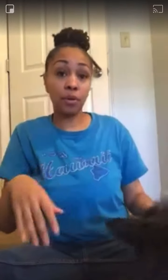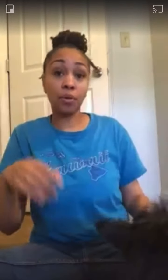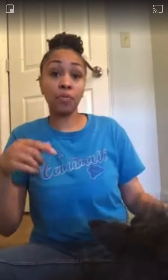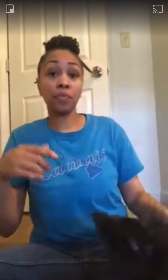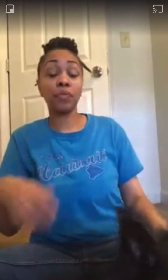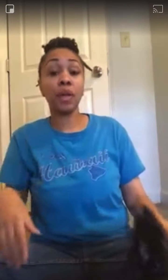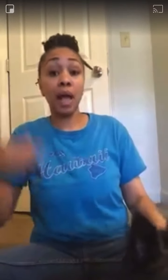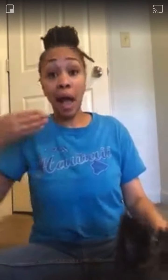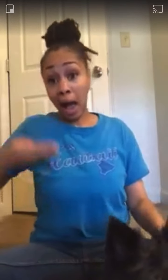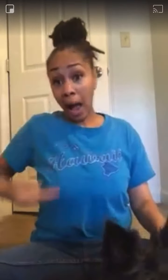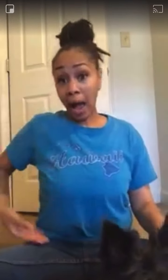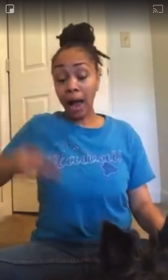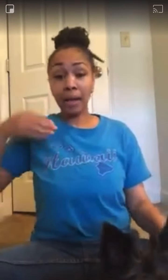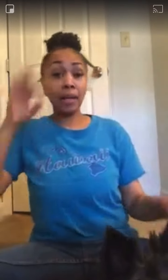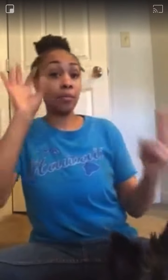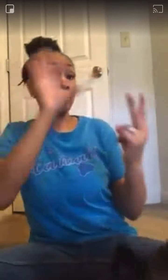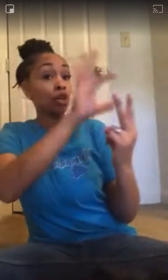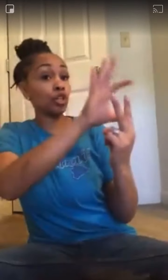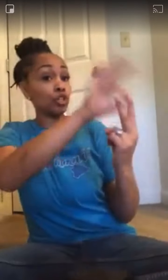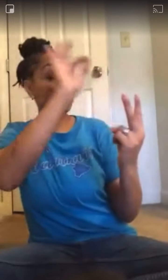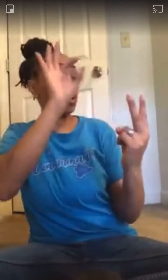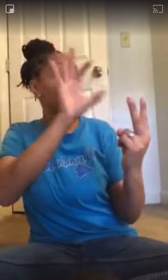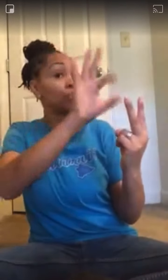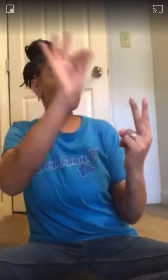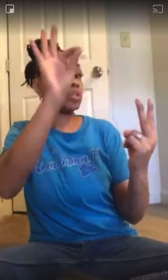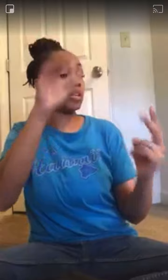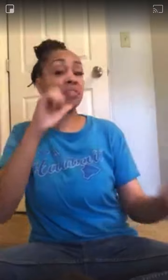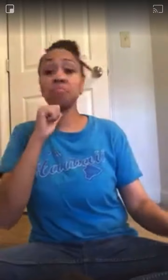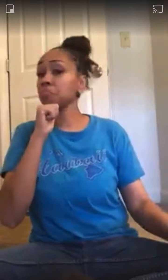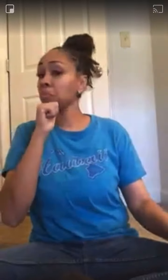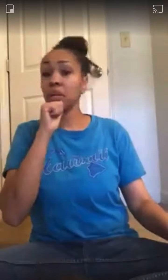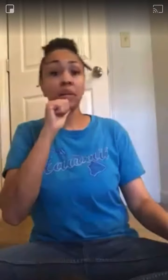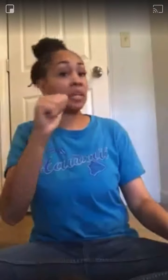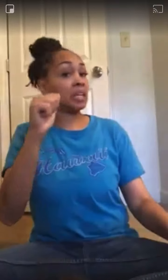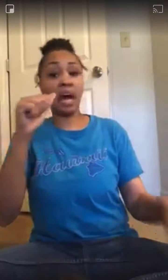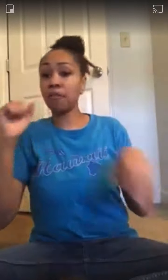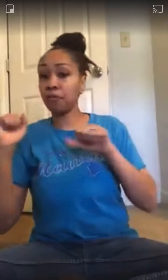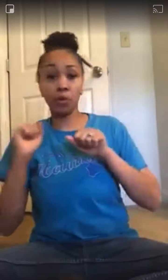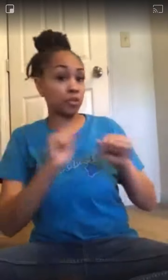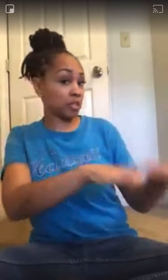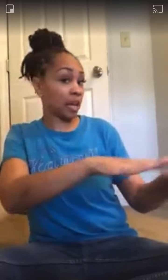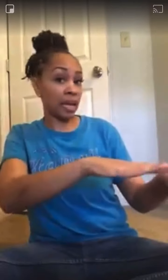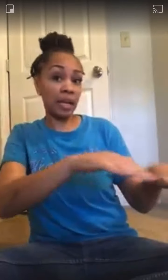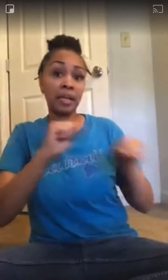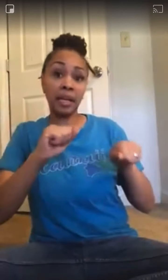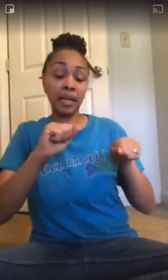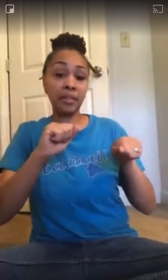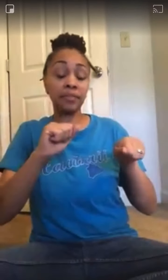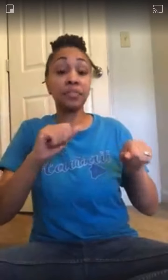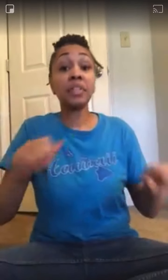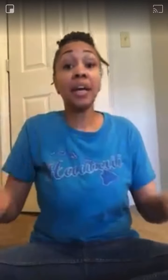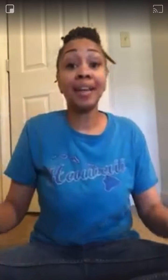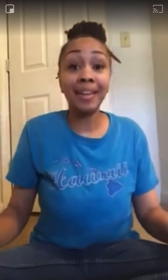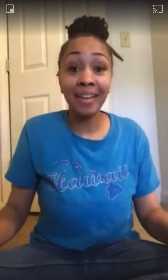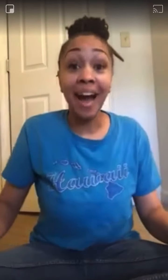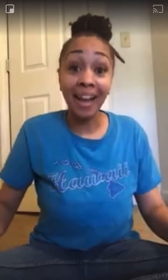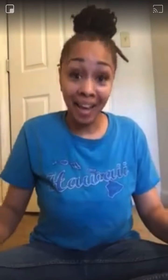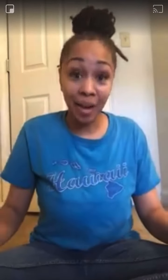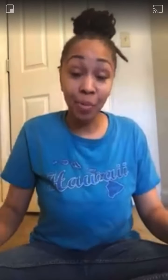So I am chosen, not forsaken. And then I am who